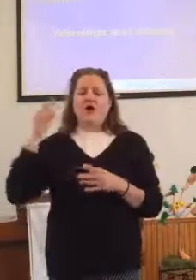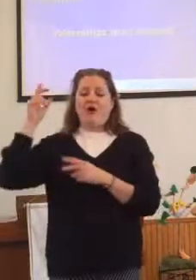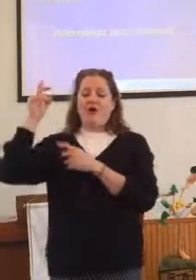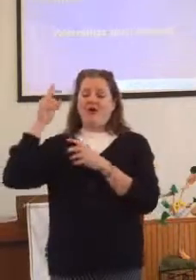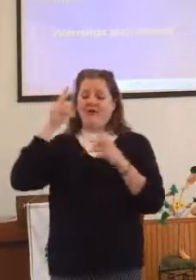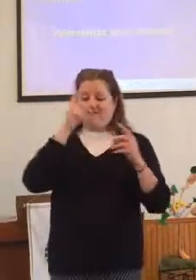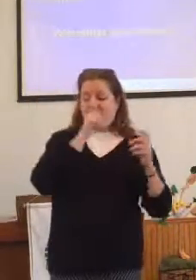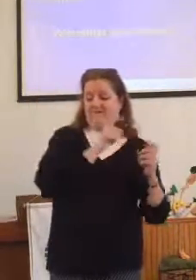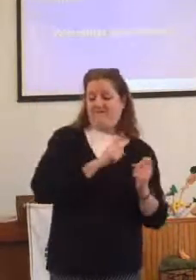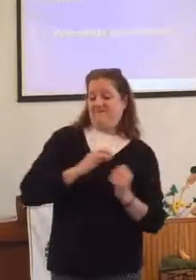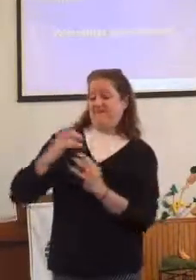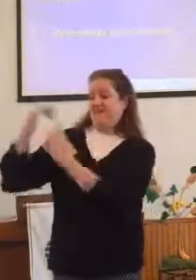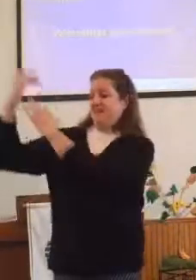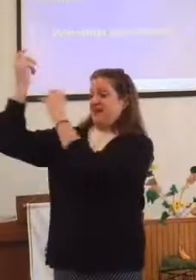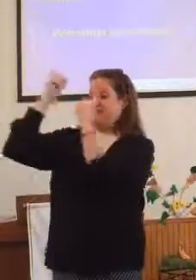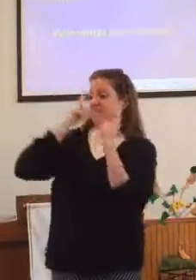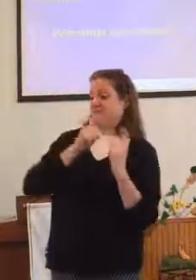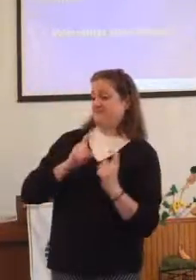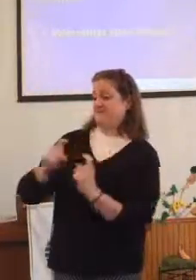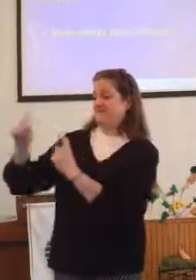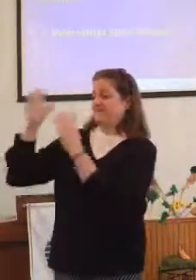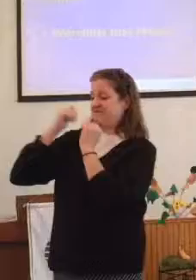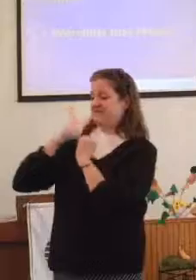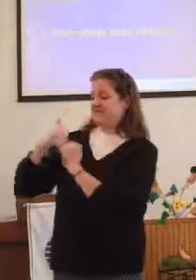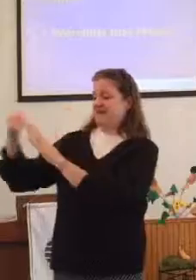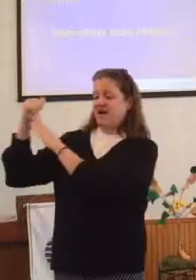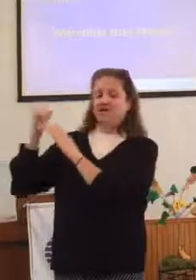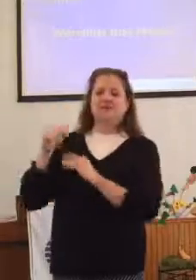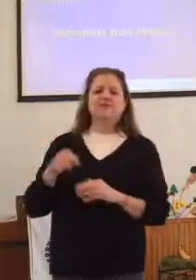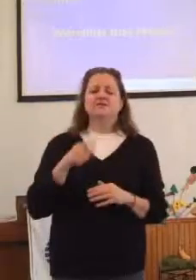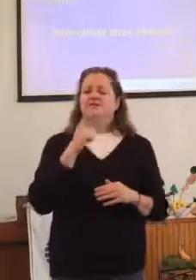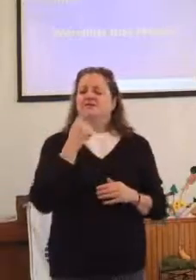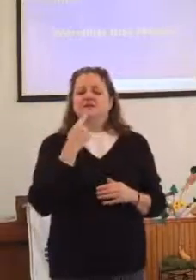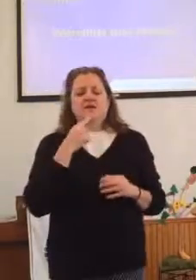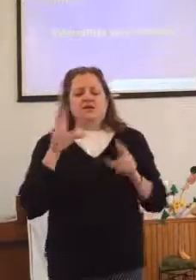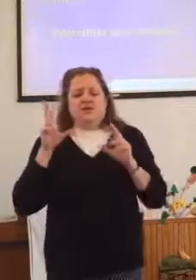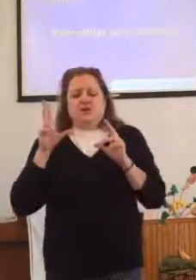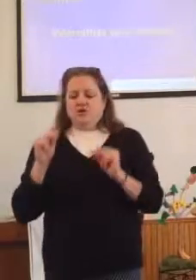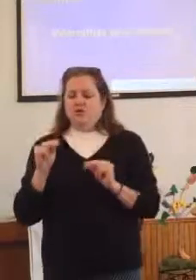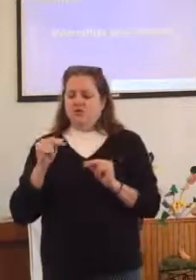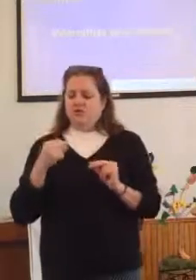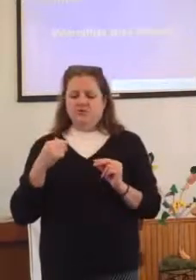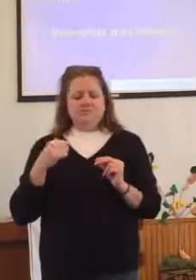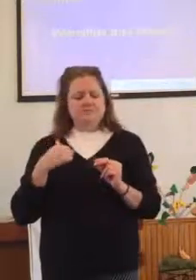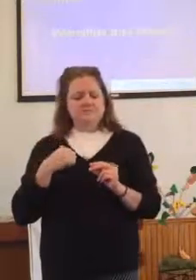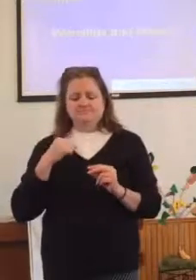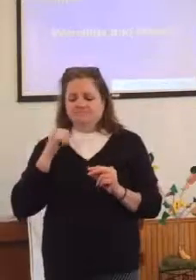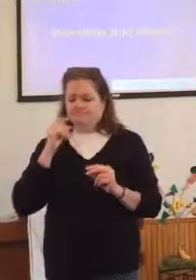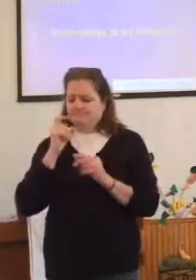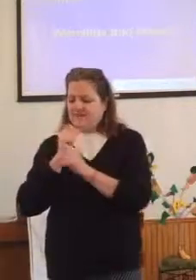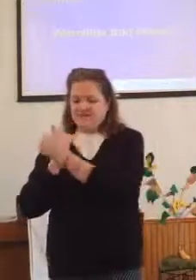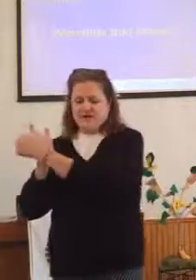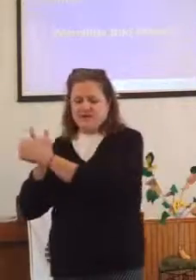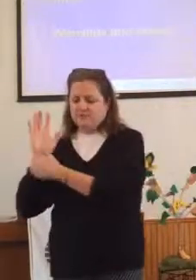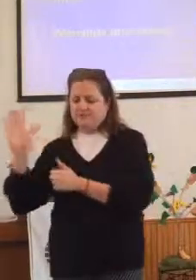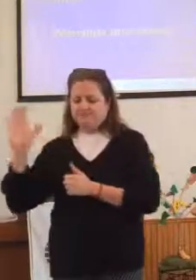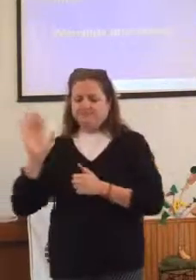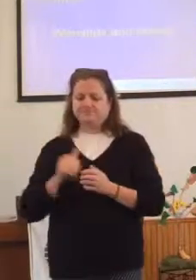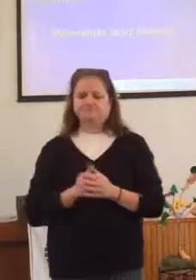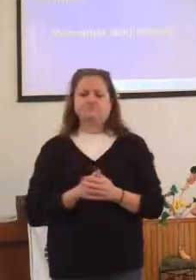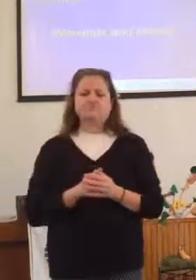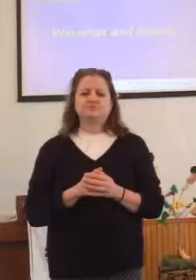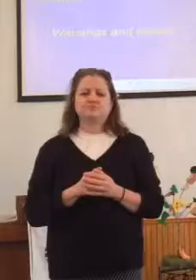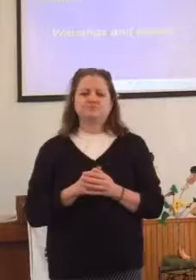other caterpillars up the caterpillar pillar was not the path for them. And yet, there was still